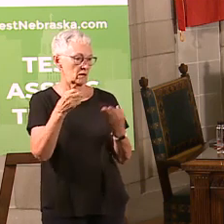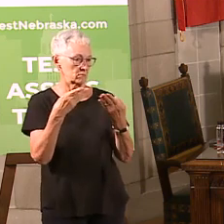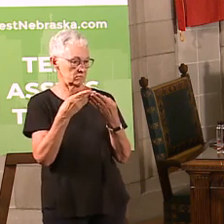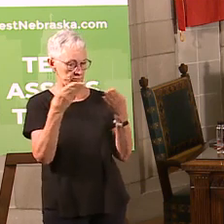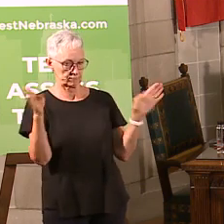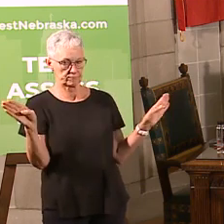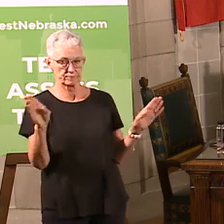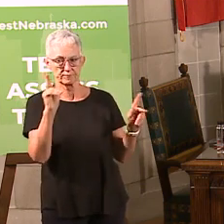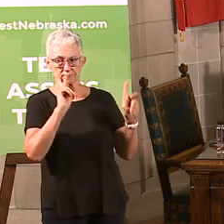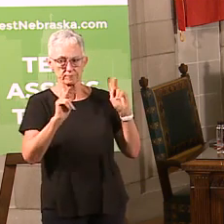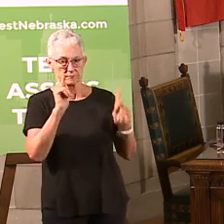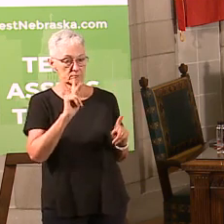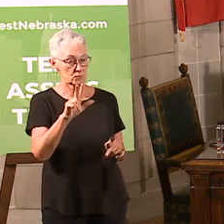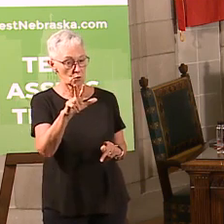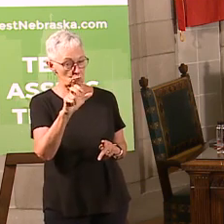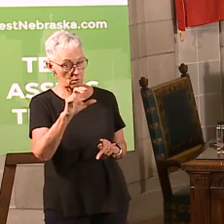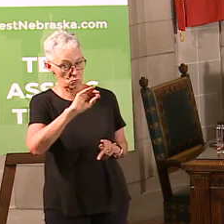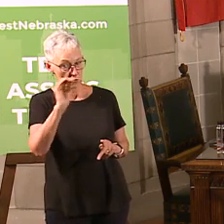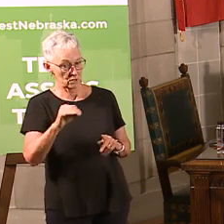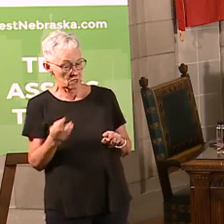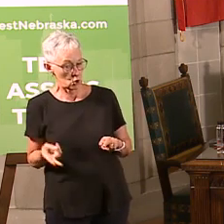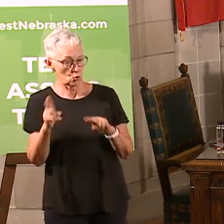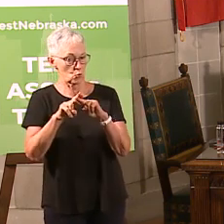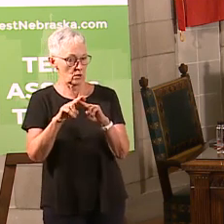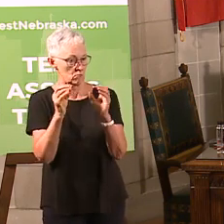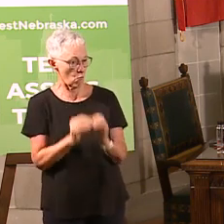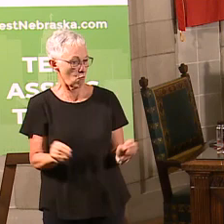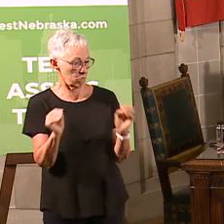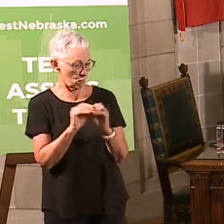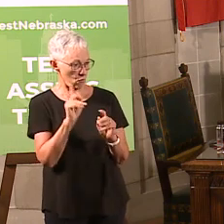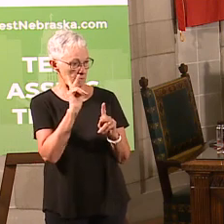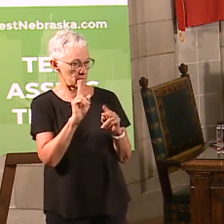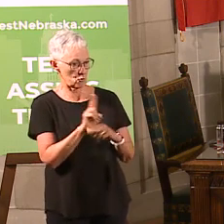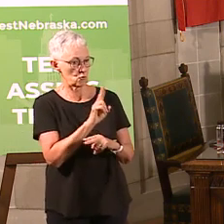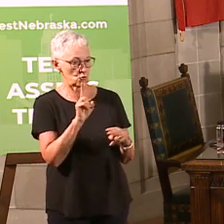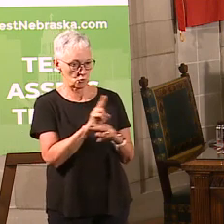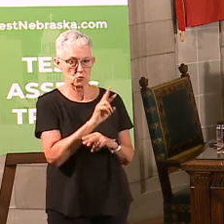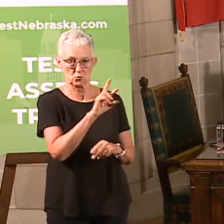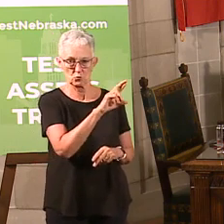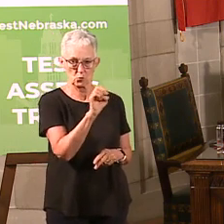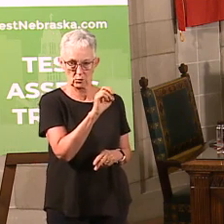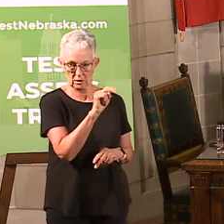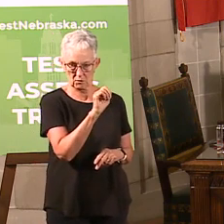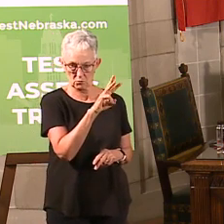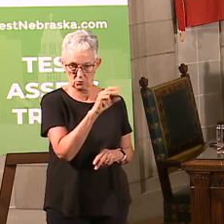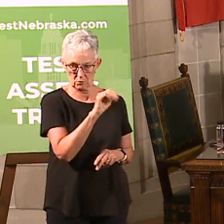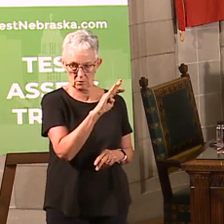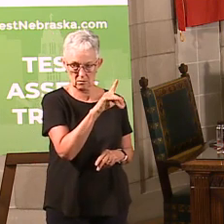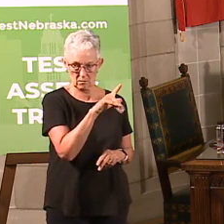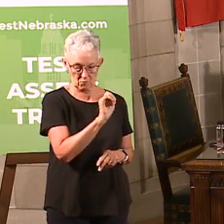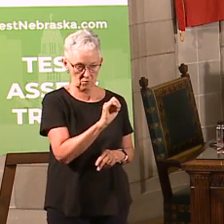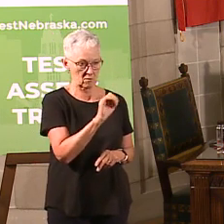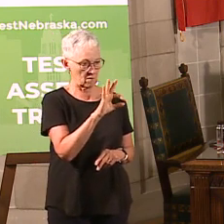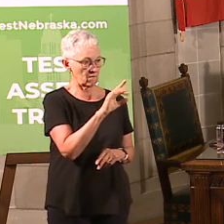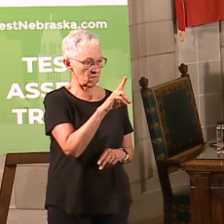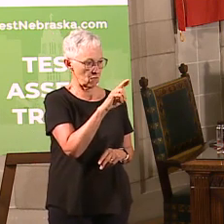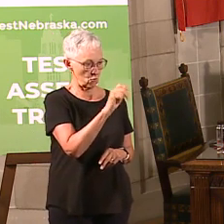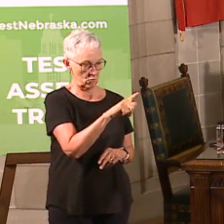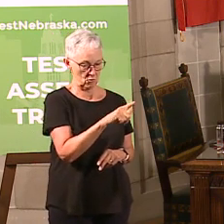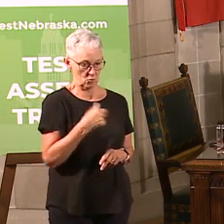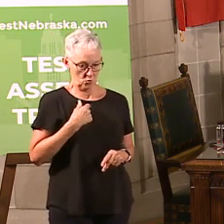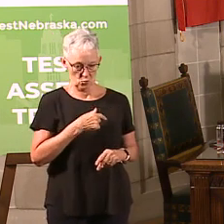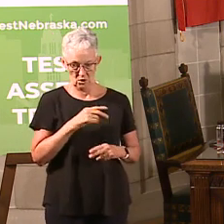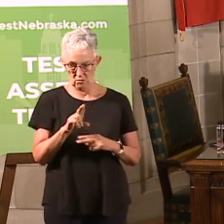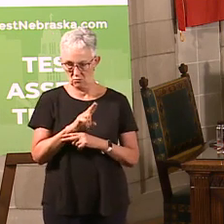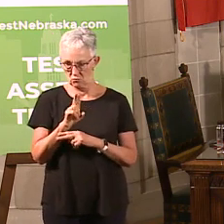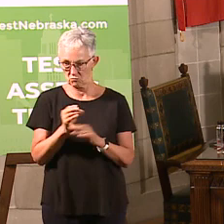oil has grown 300%, and in the last year, producers used more than 8 billion pounds of soybean oil. Demand for